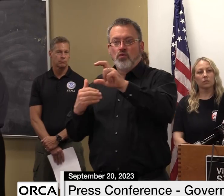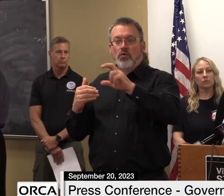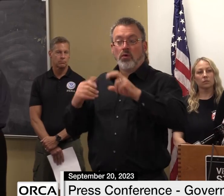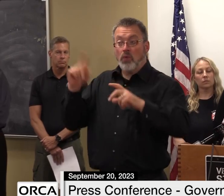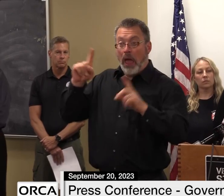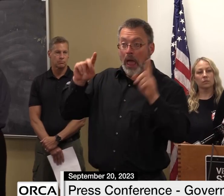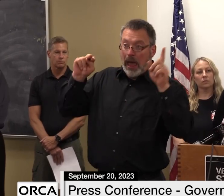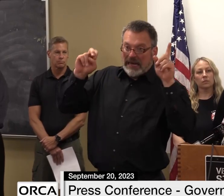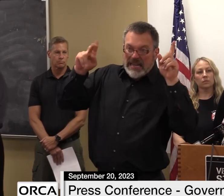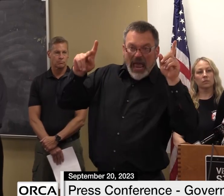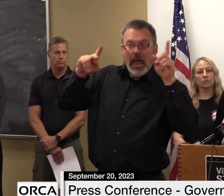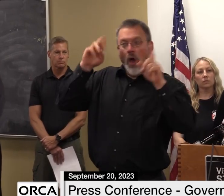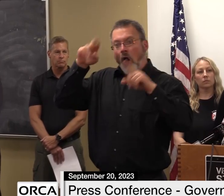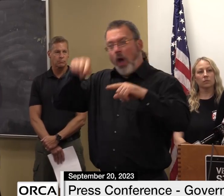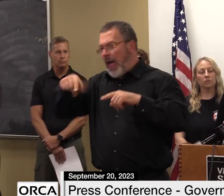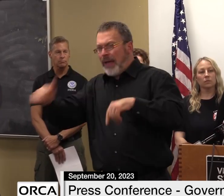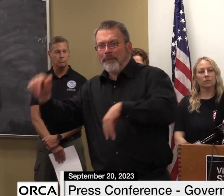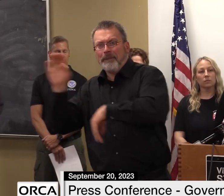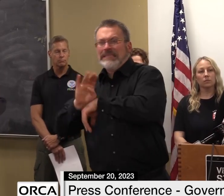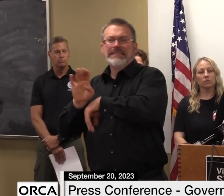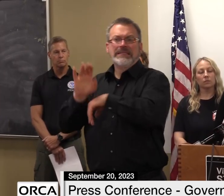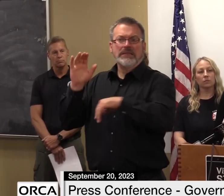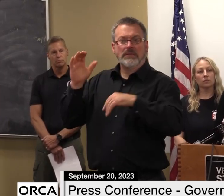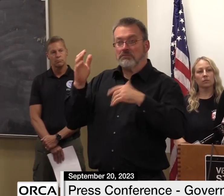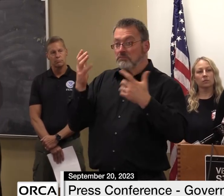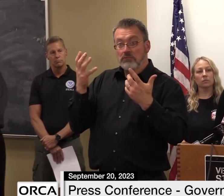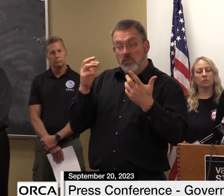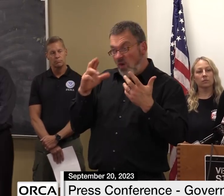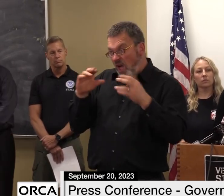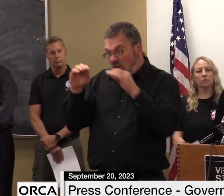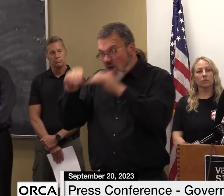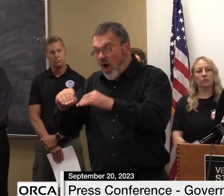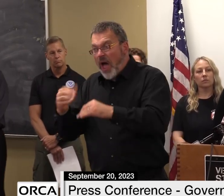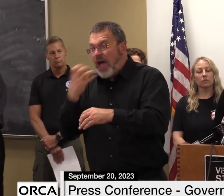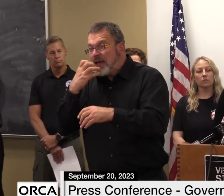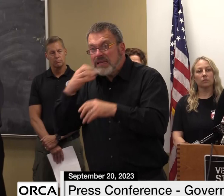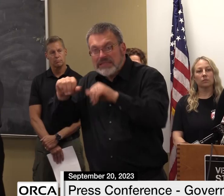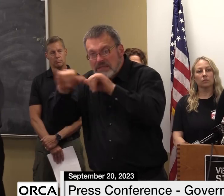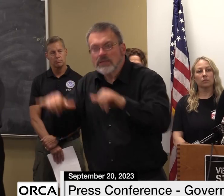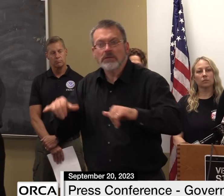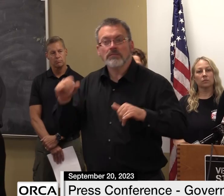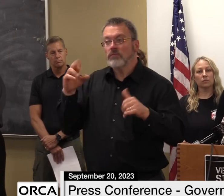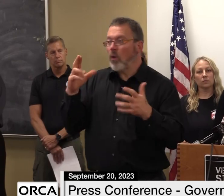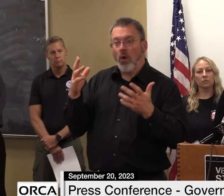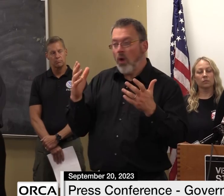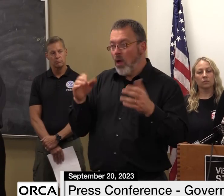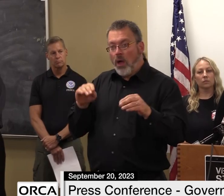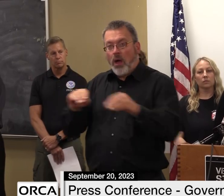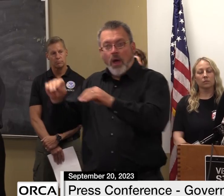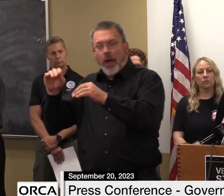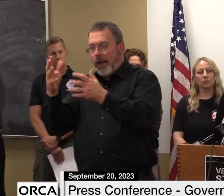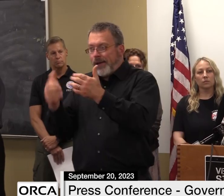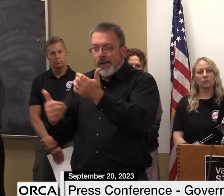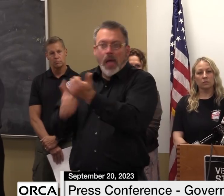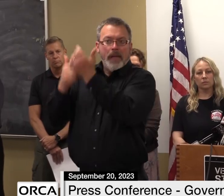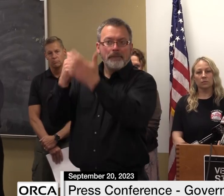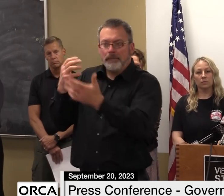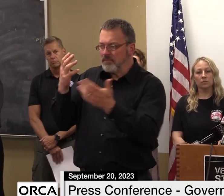to, you know, install new heating systems or move them can use that money to do that work.